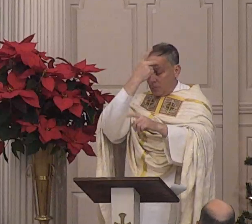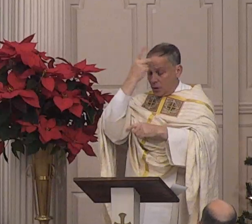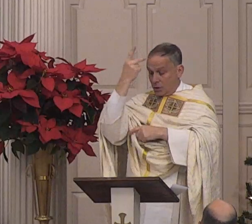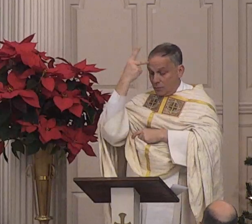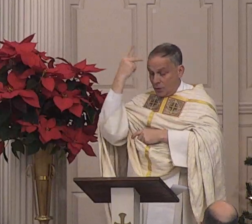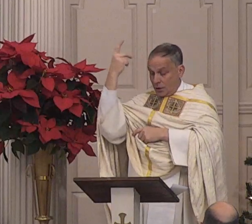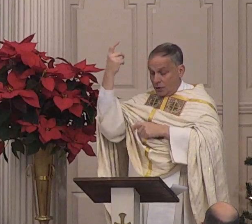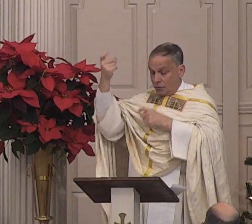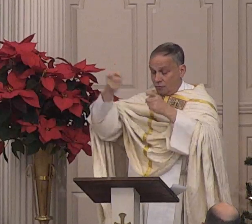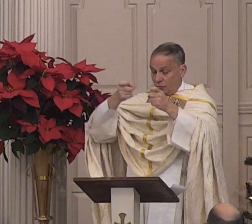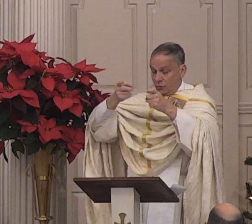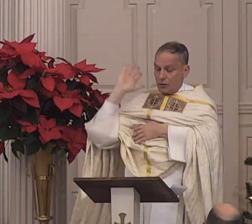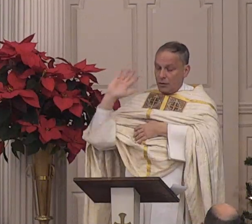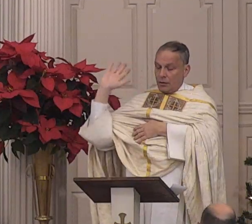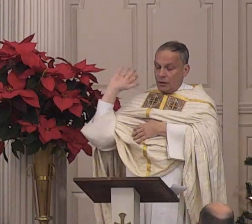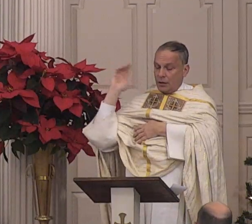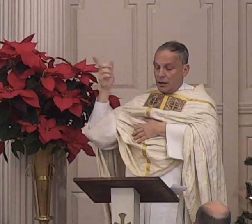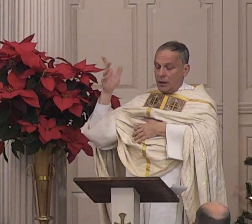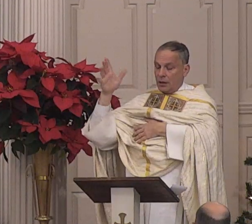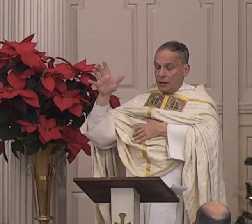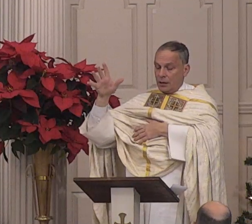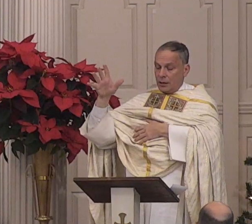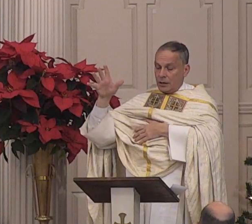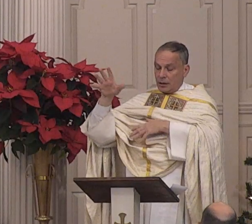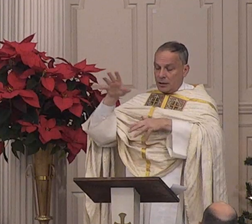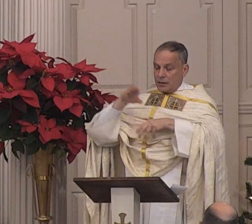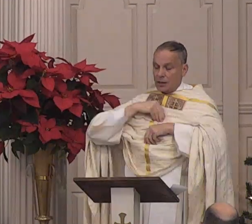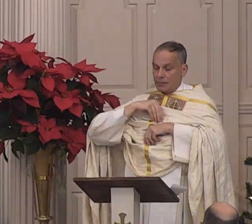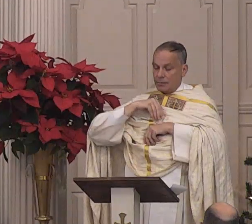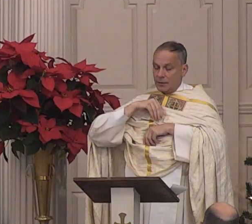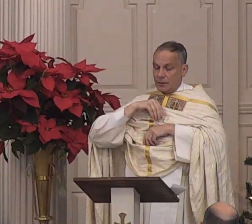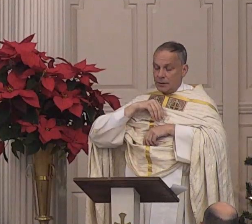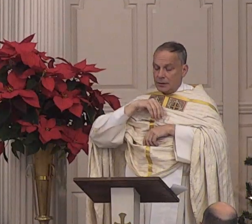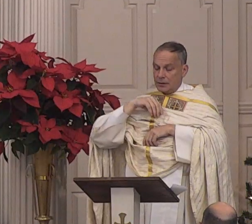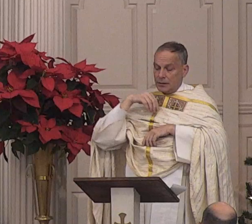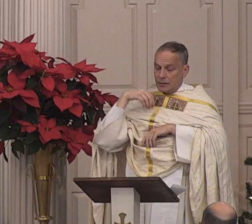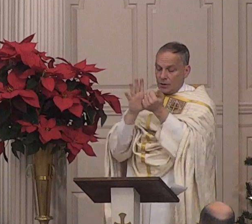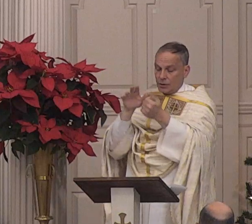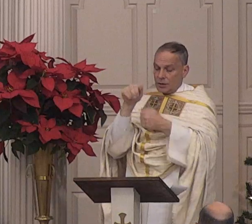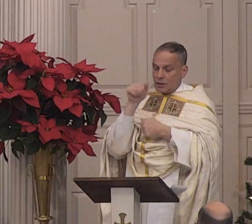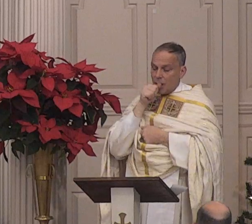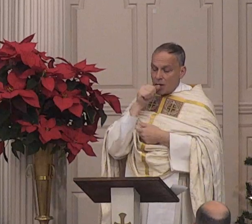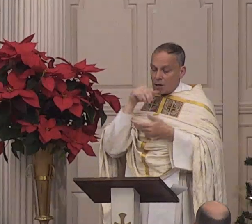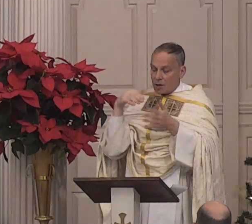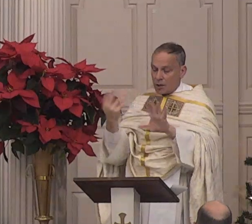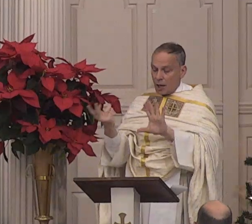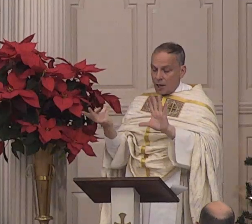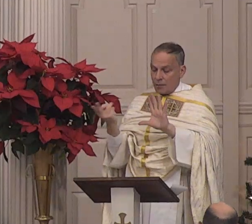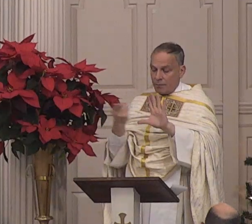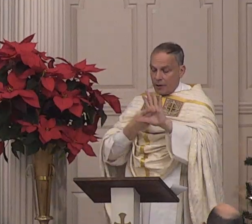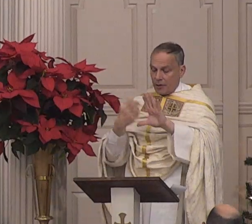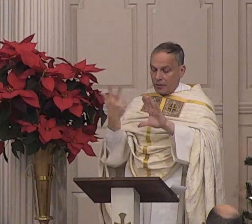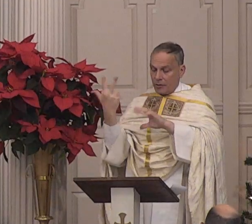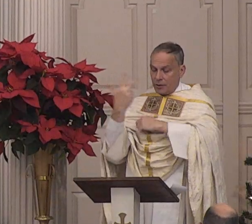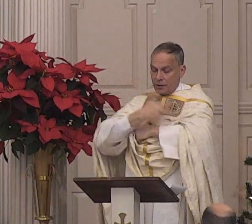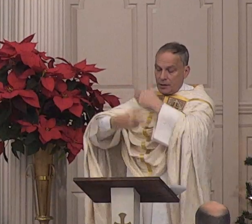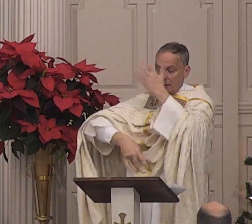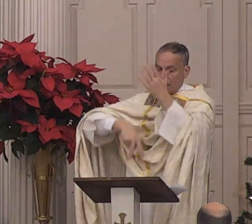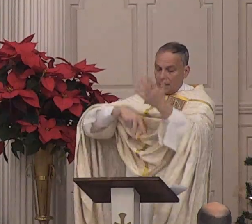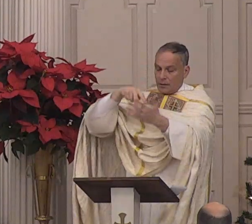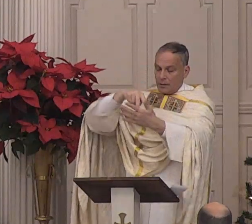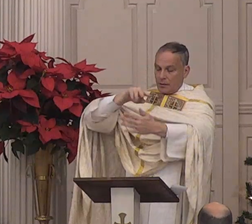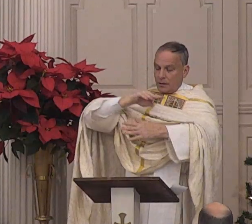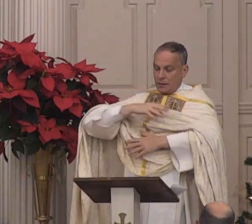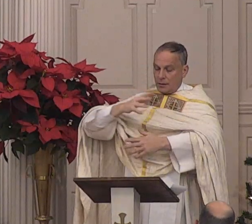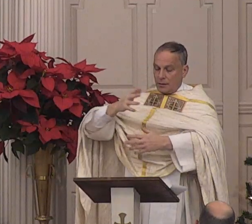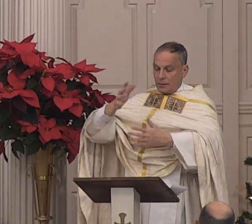Pilate. He suffered death and was buried, and rose again on the third day, in accordance with the Scriptures. He